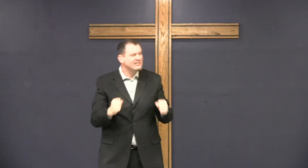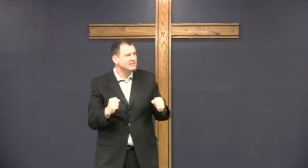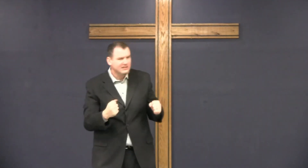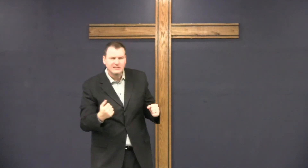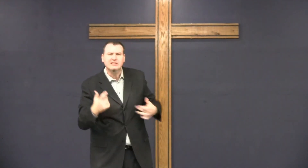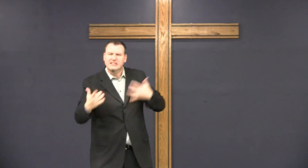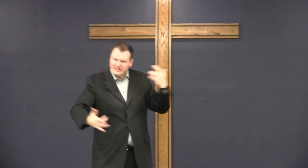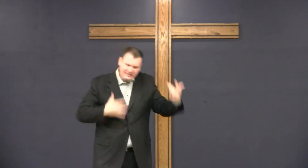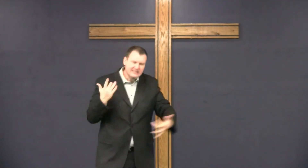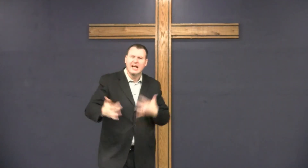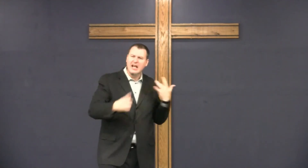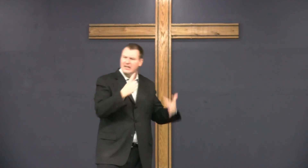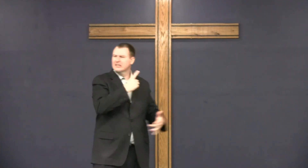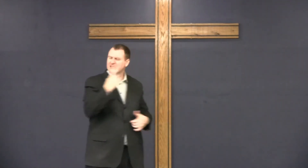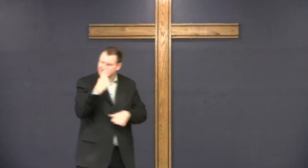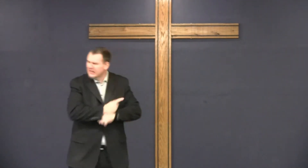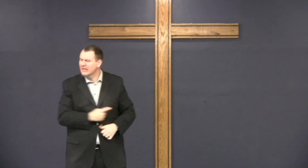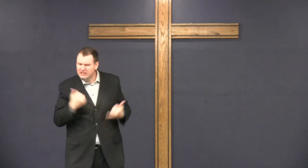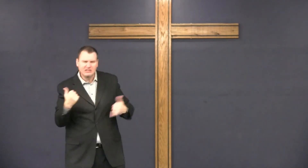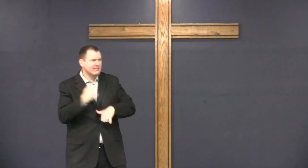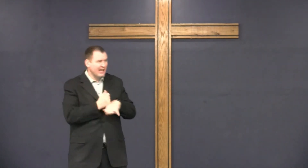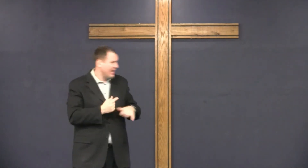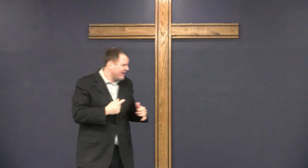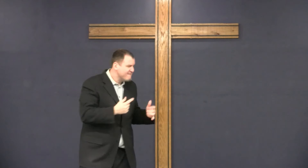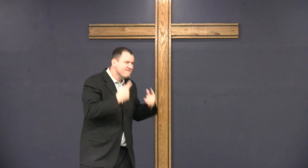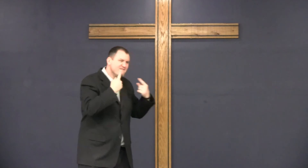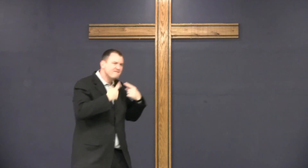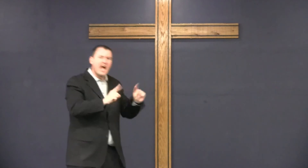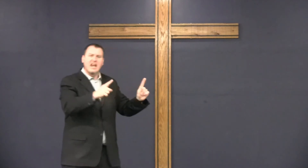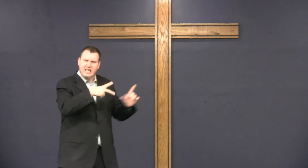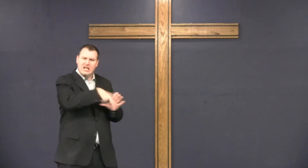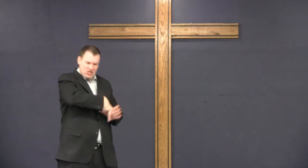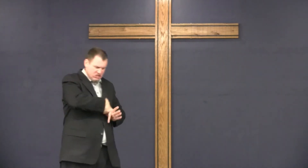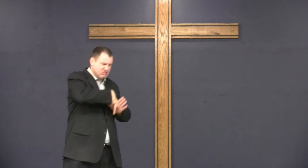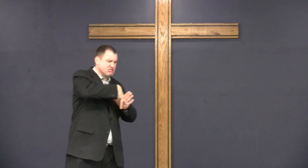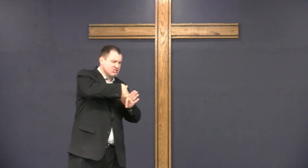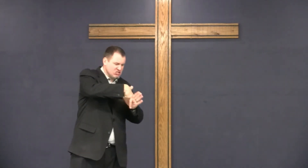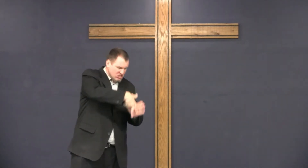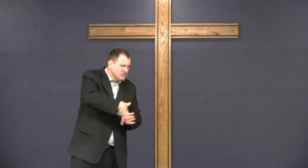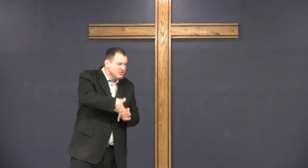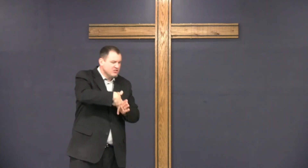made it to this day. This is an exciting day.